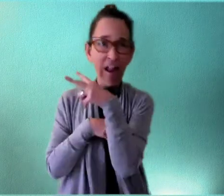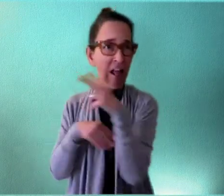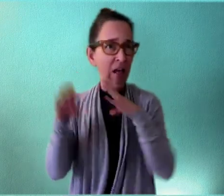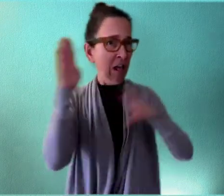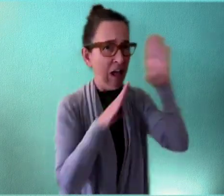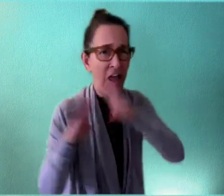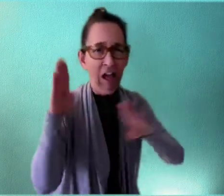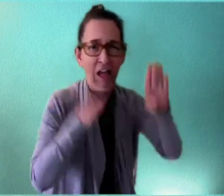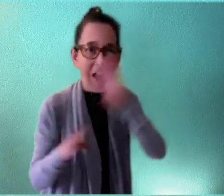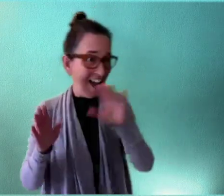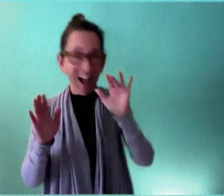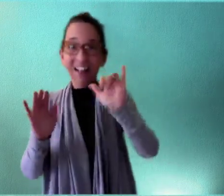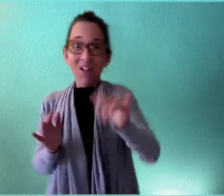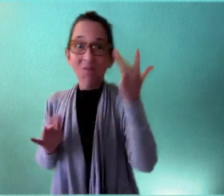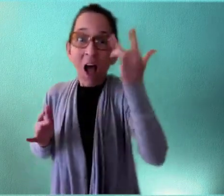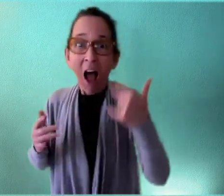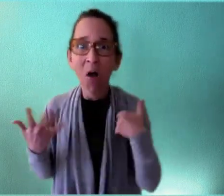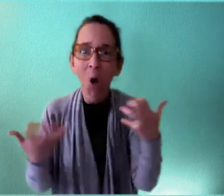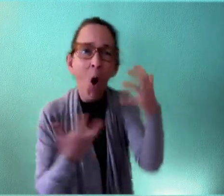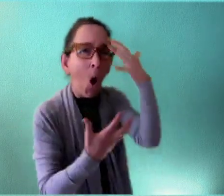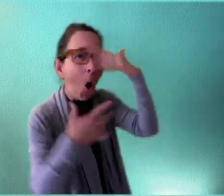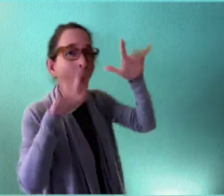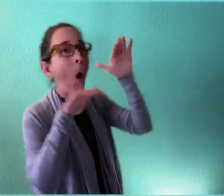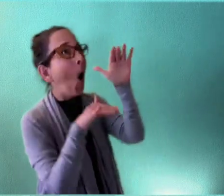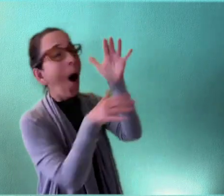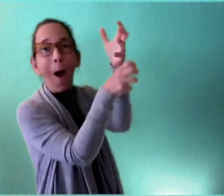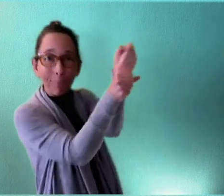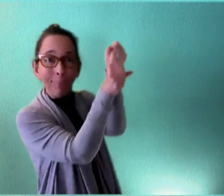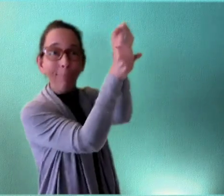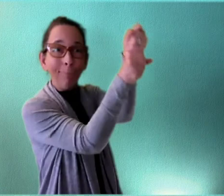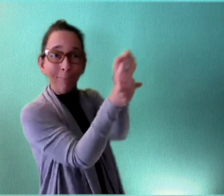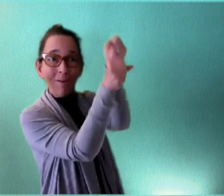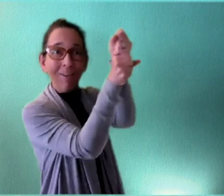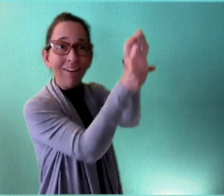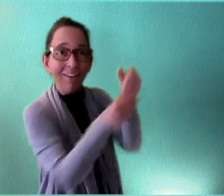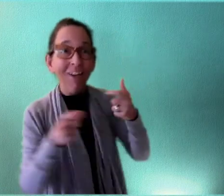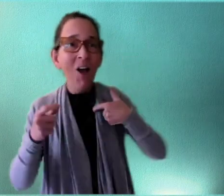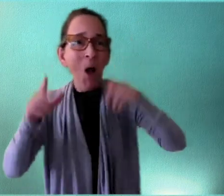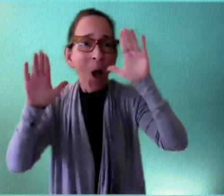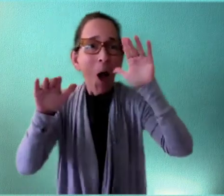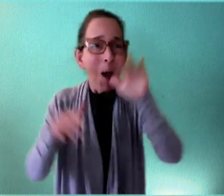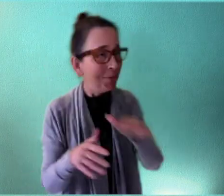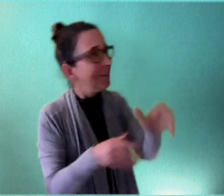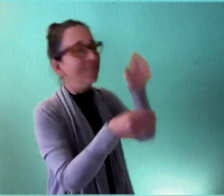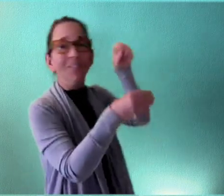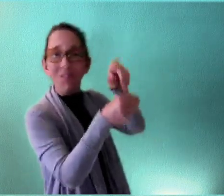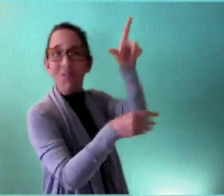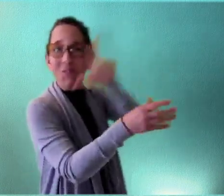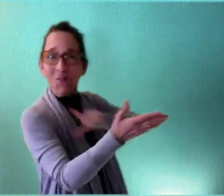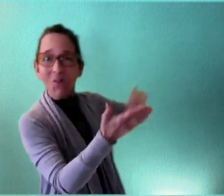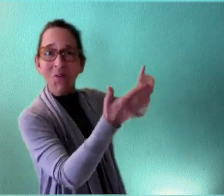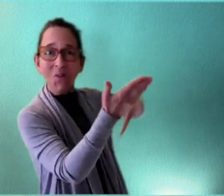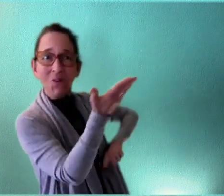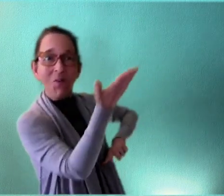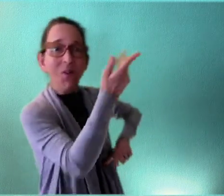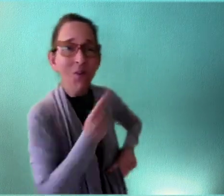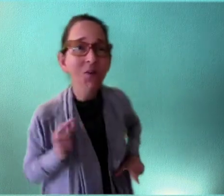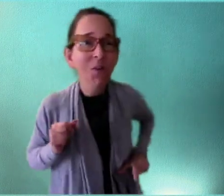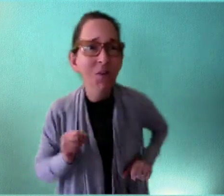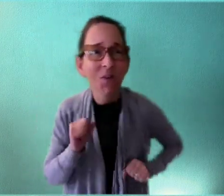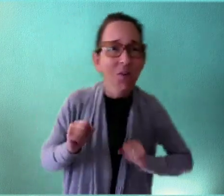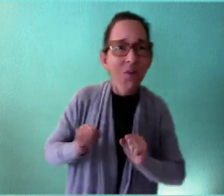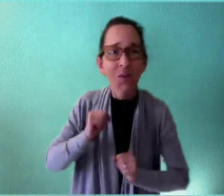look around. That's why my hope is in, my hope is in the Lord.